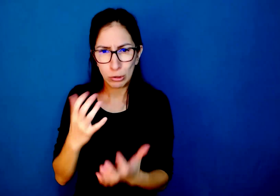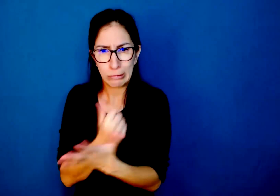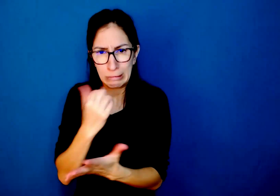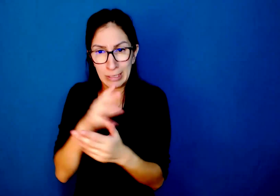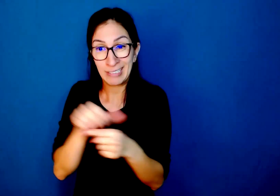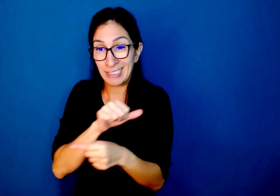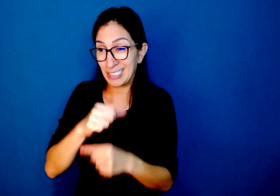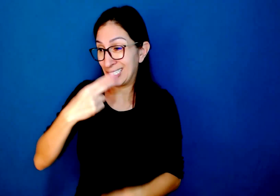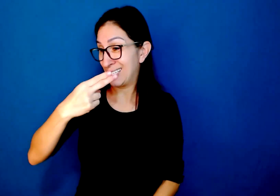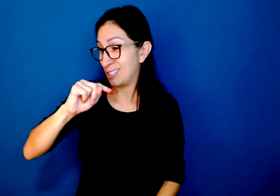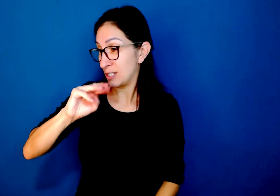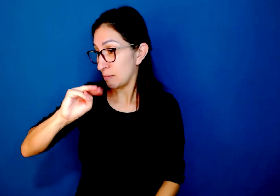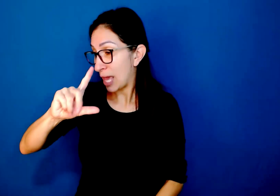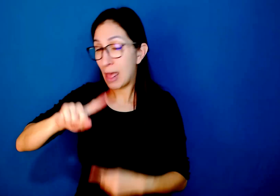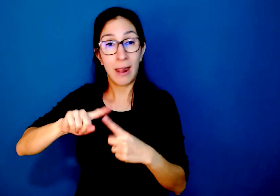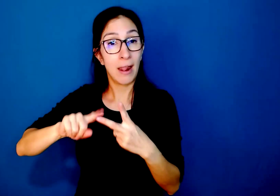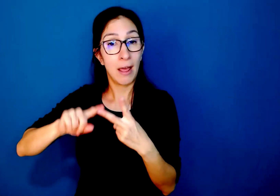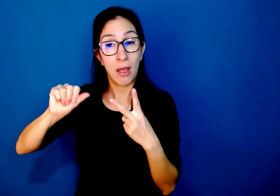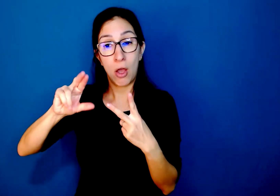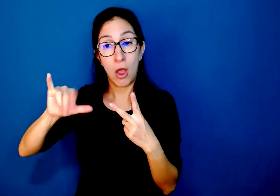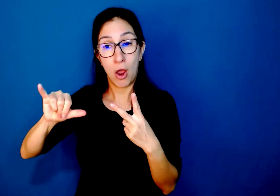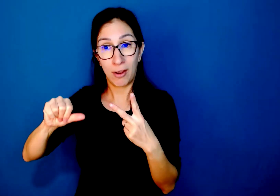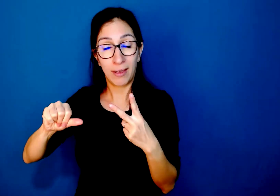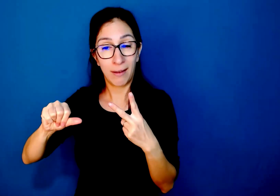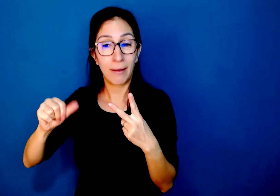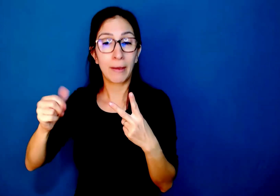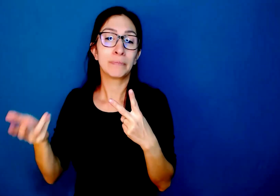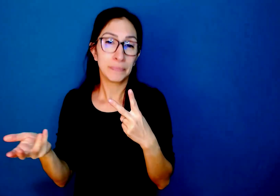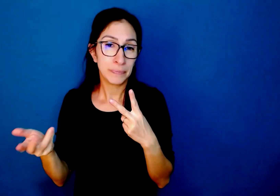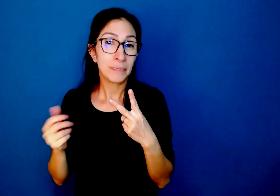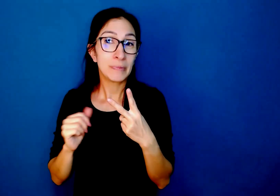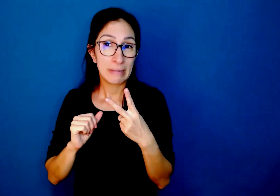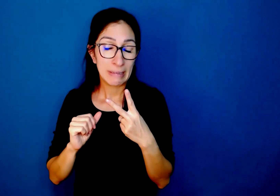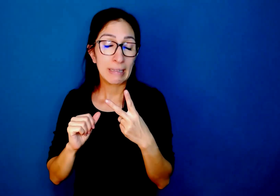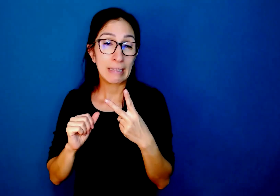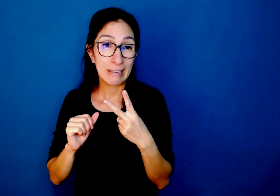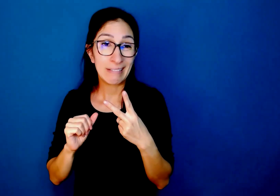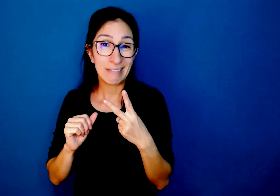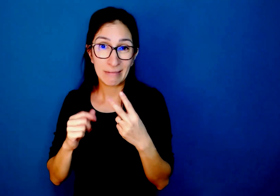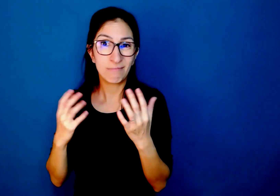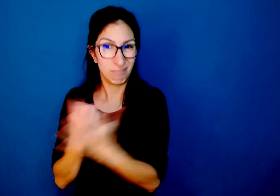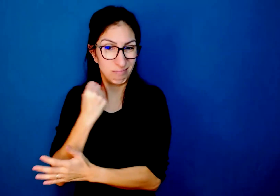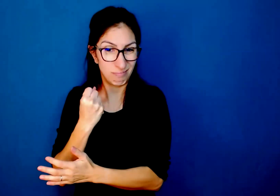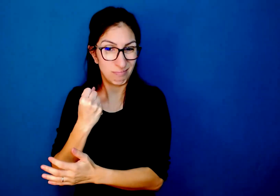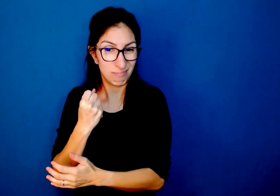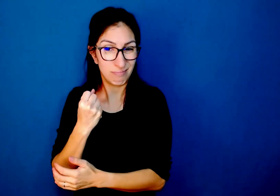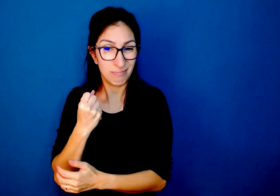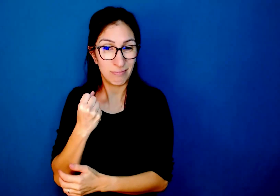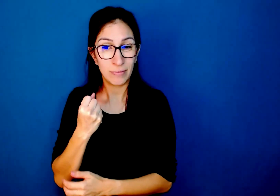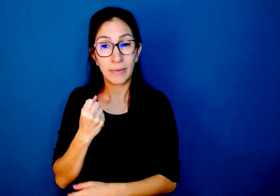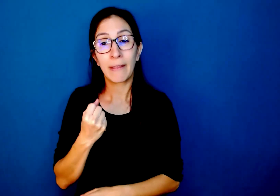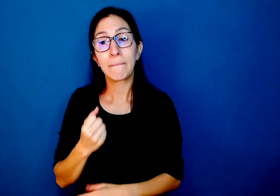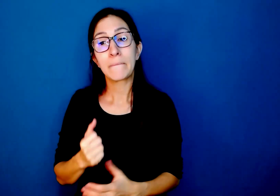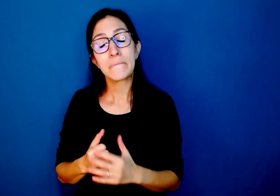Of course, number one rule of ARIA is don't use it, but I would say that's, because